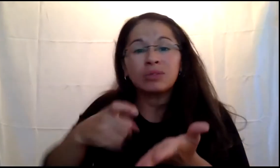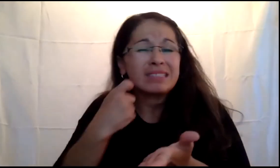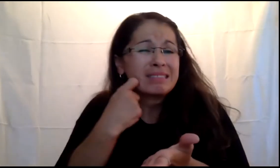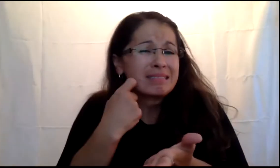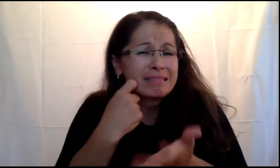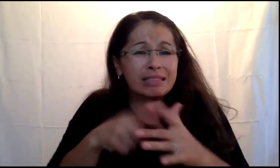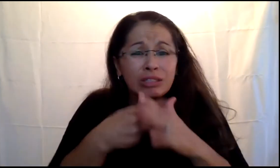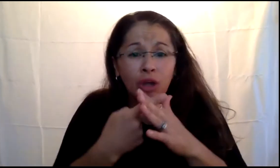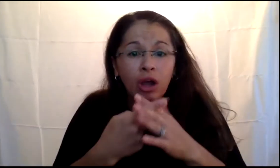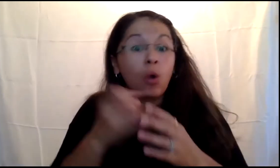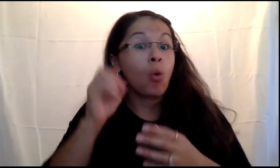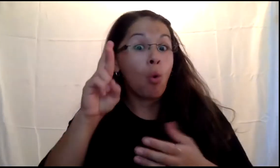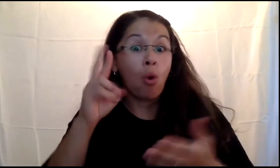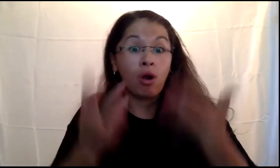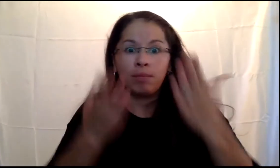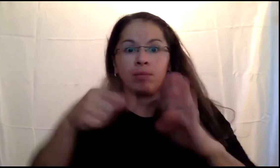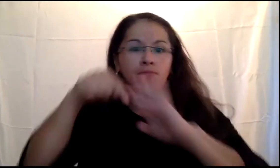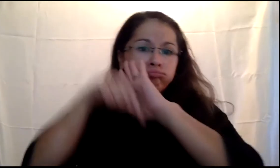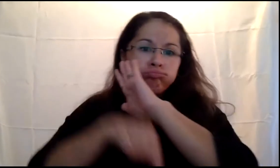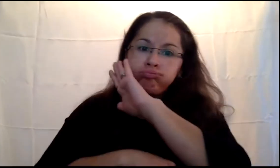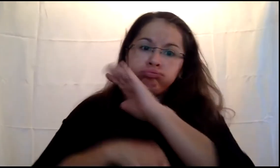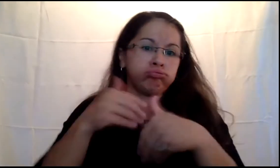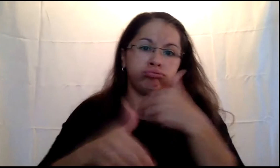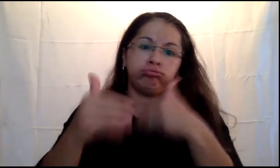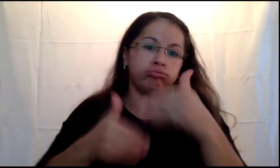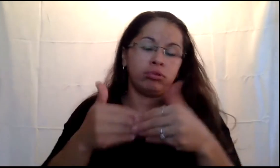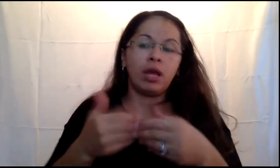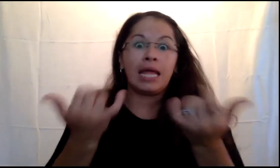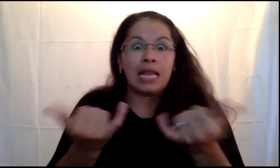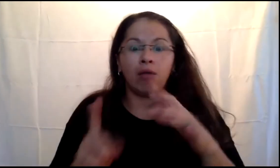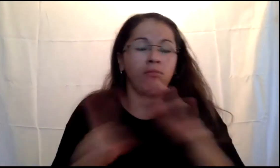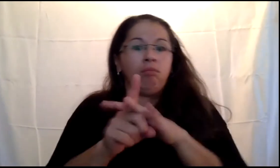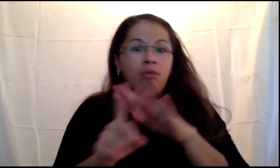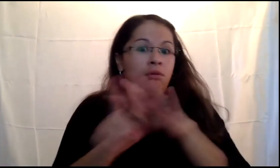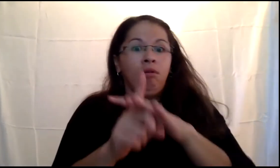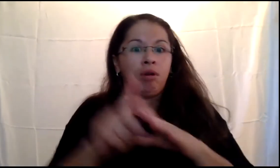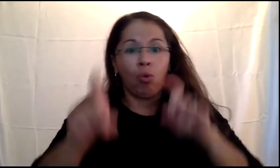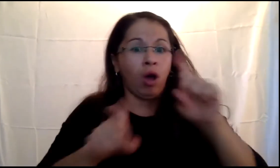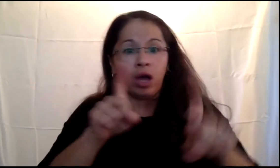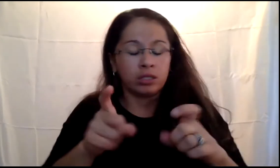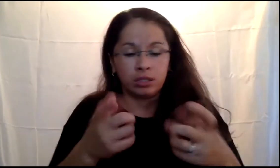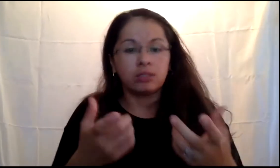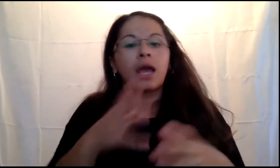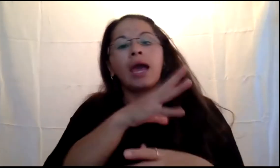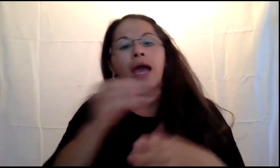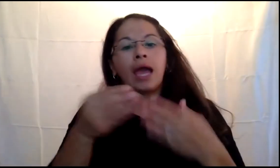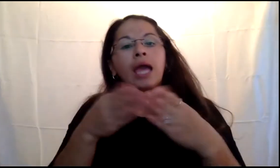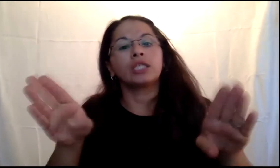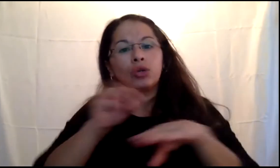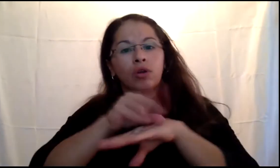has created some questions for them, as well as general advice regarding the financial aid process for when they